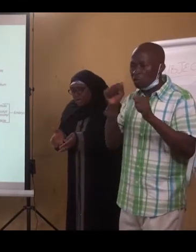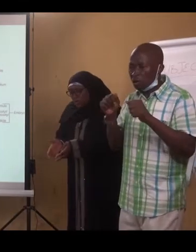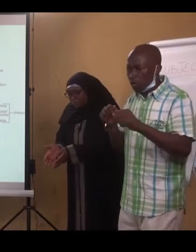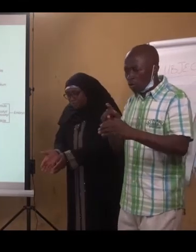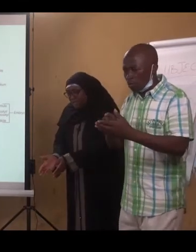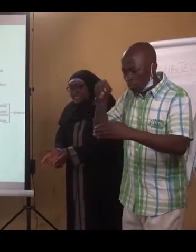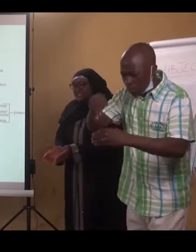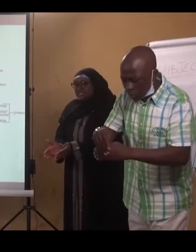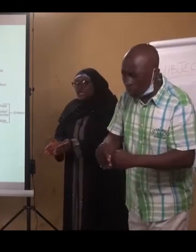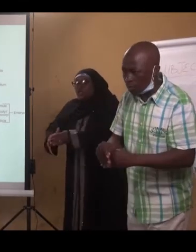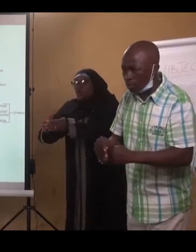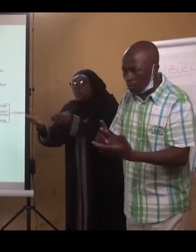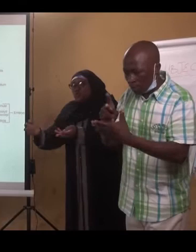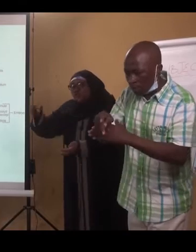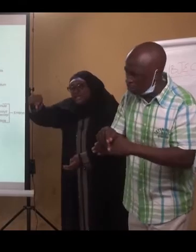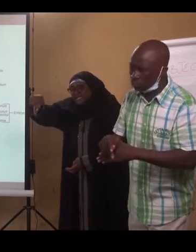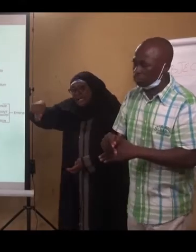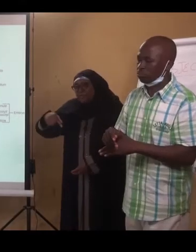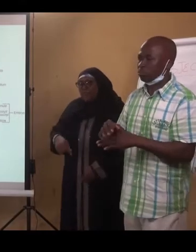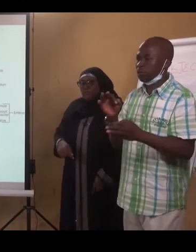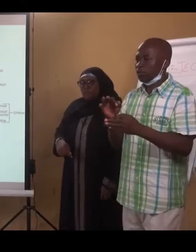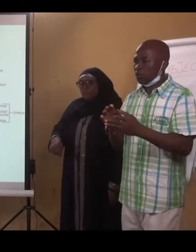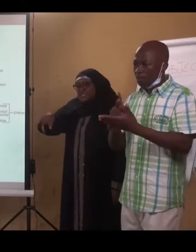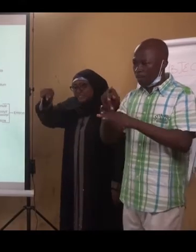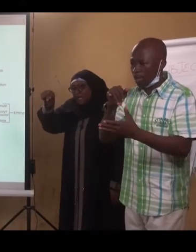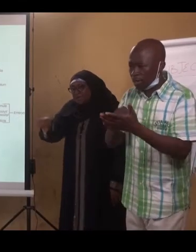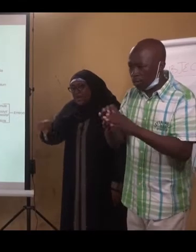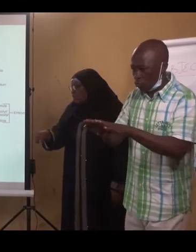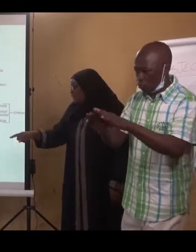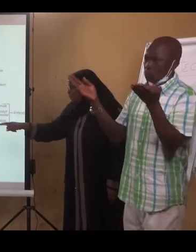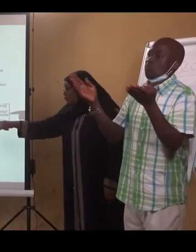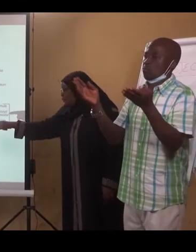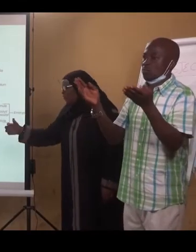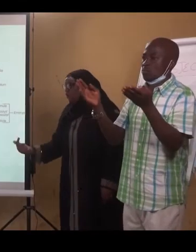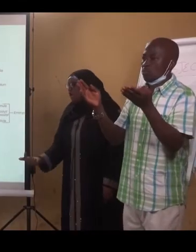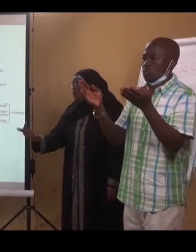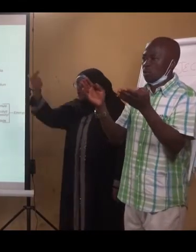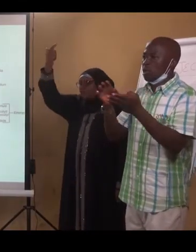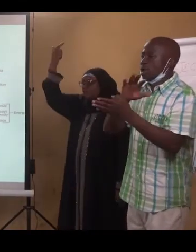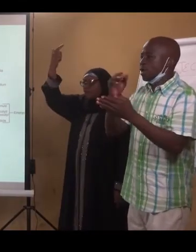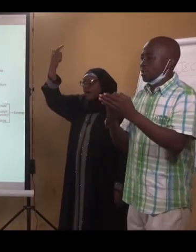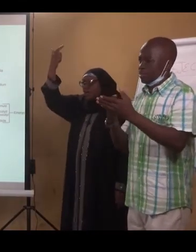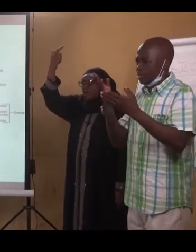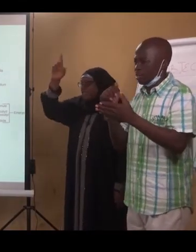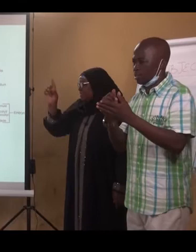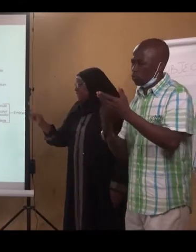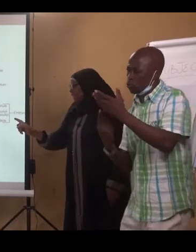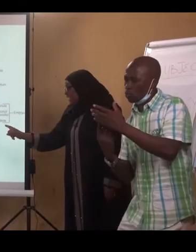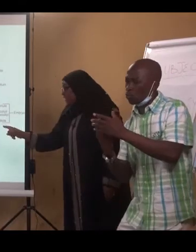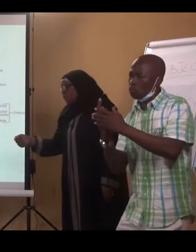you plant it, it opens to release the embryo. So it is the embryo, the plumule will now grow to form the mango plant, the radicle will